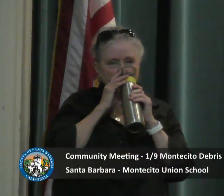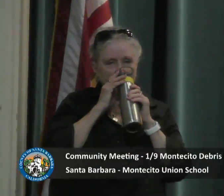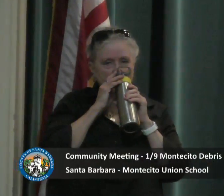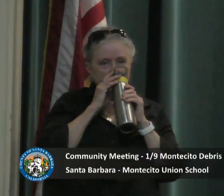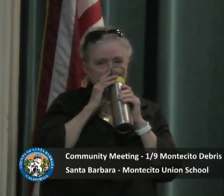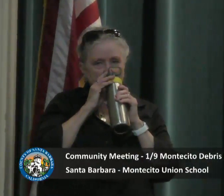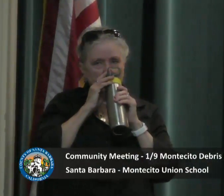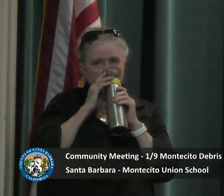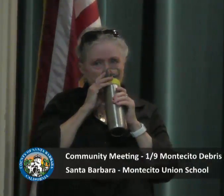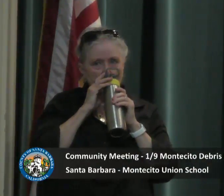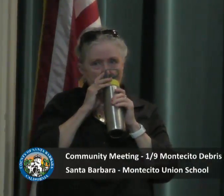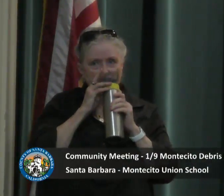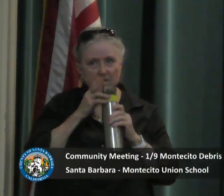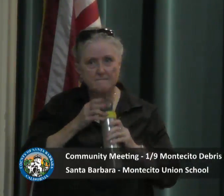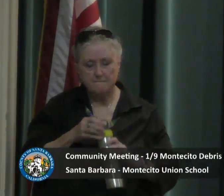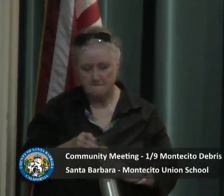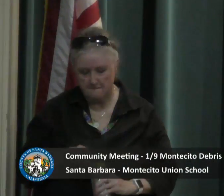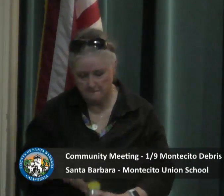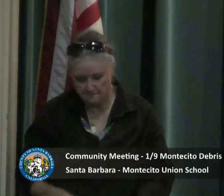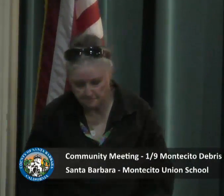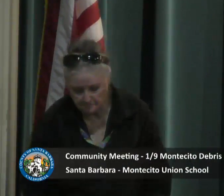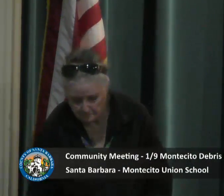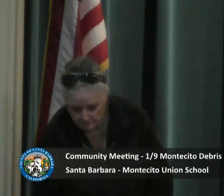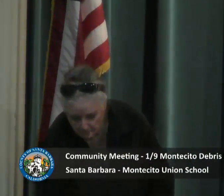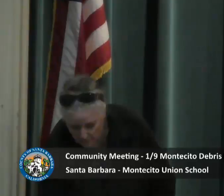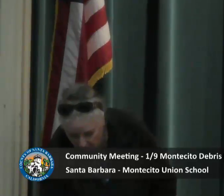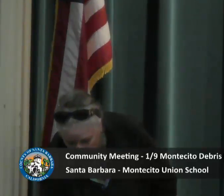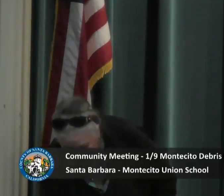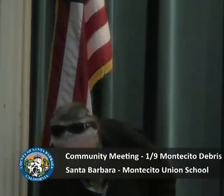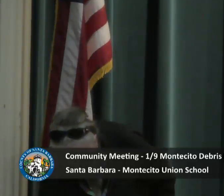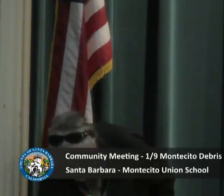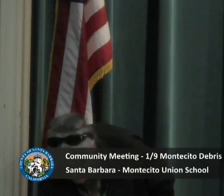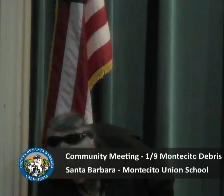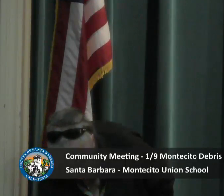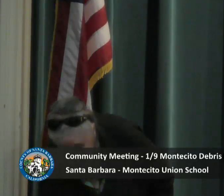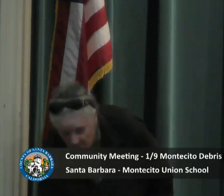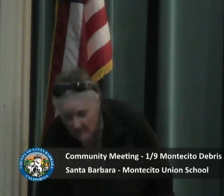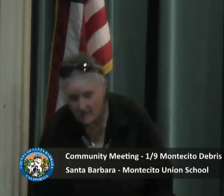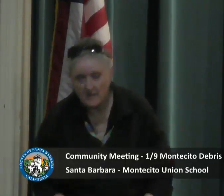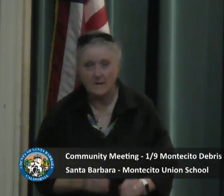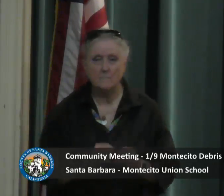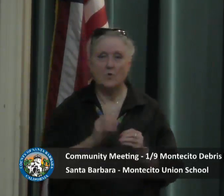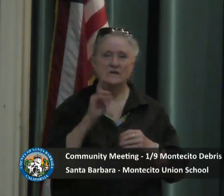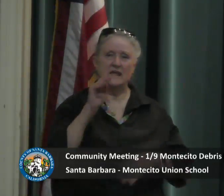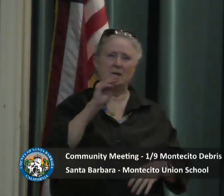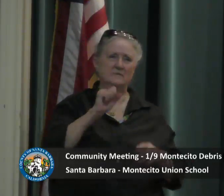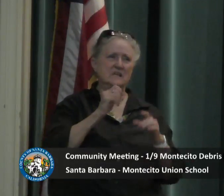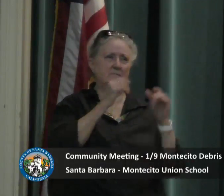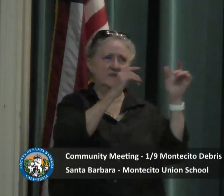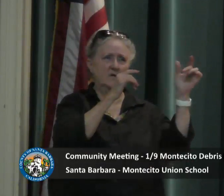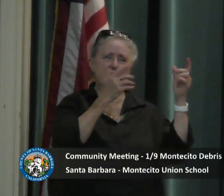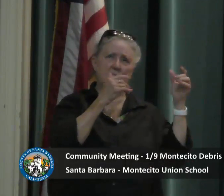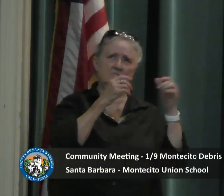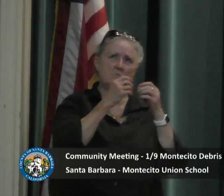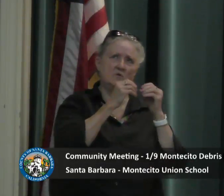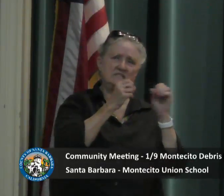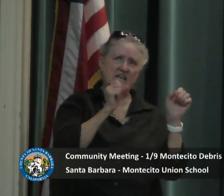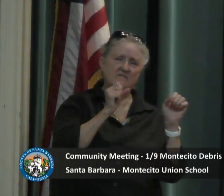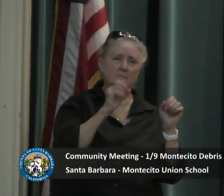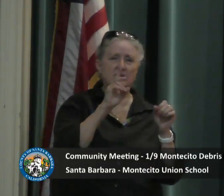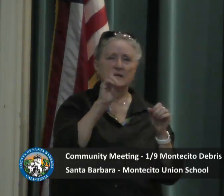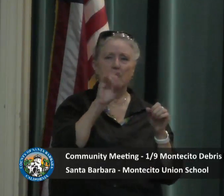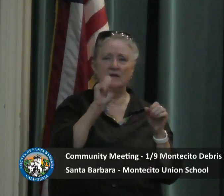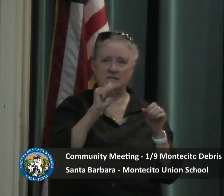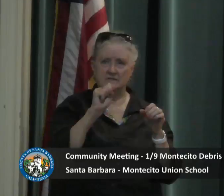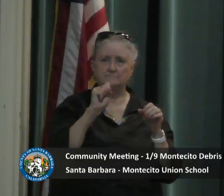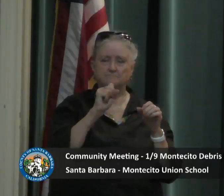would we be safer? The answer probably is yes. I'm not sure about full dams, but debris dams definitely. And